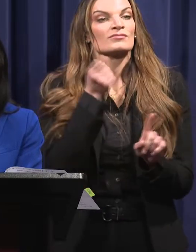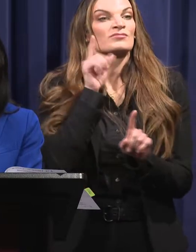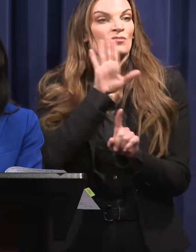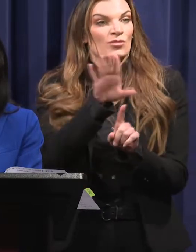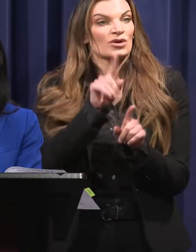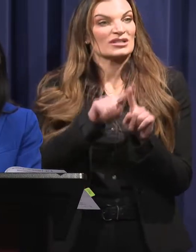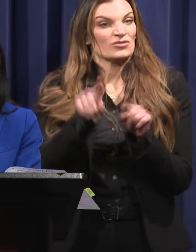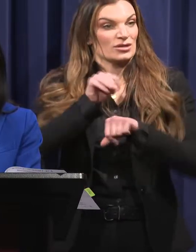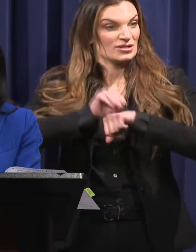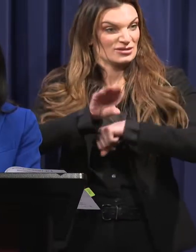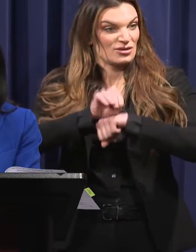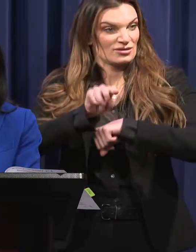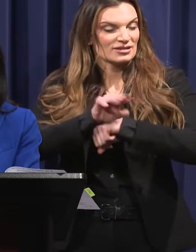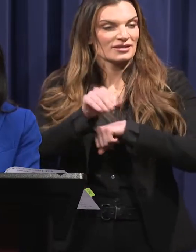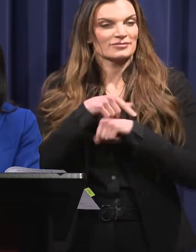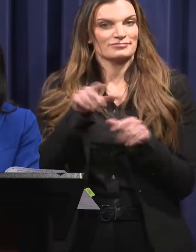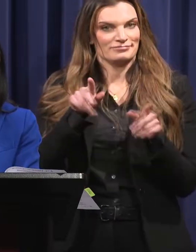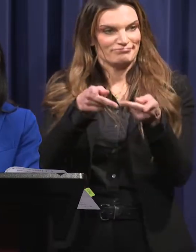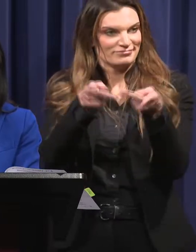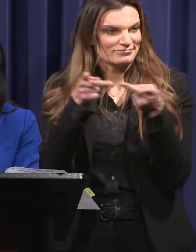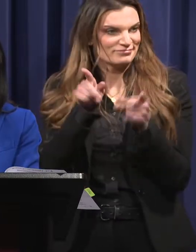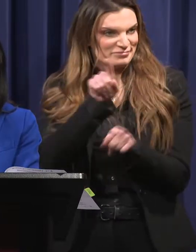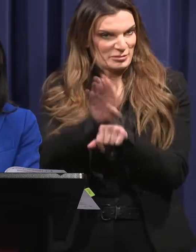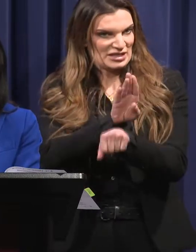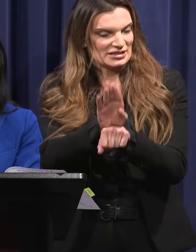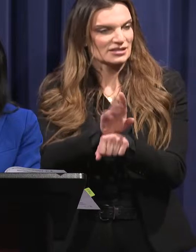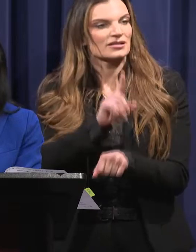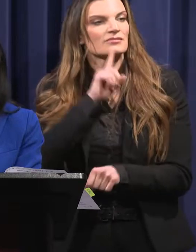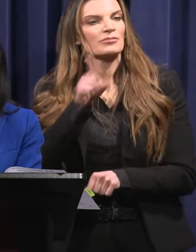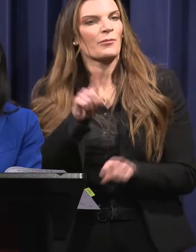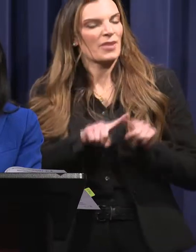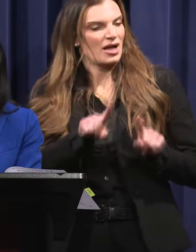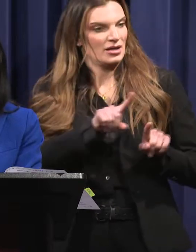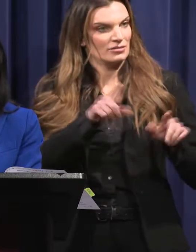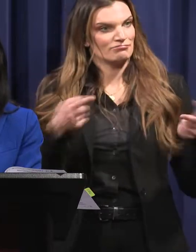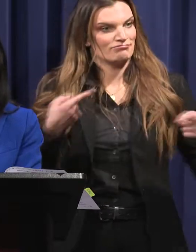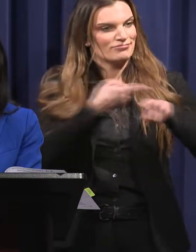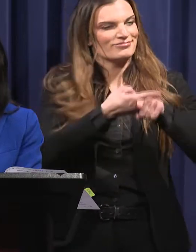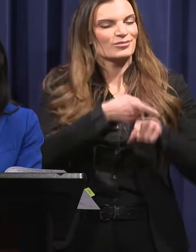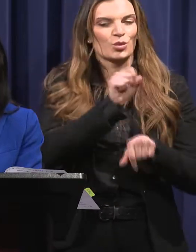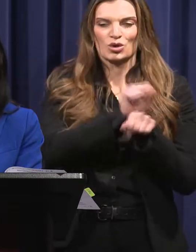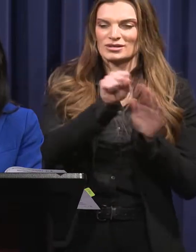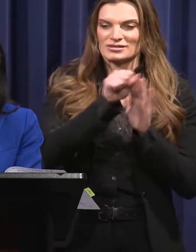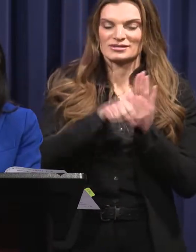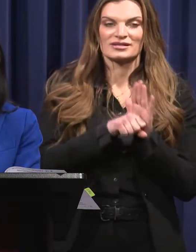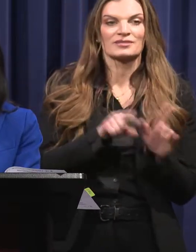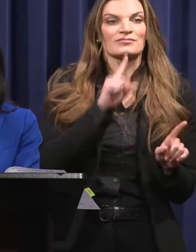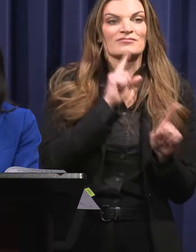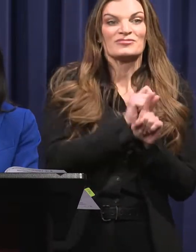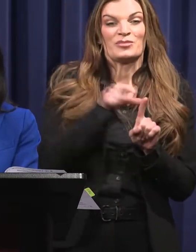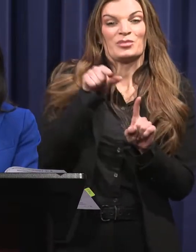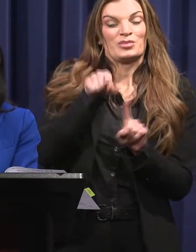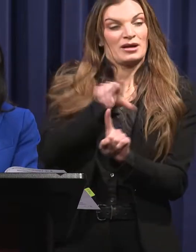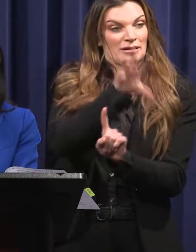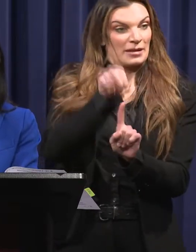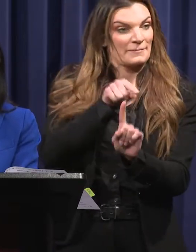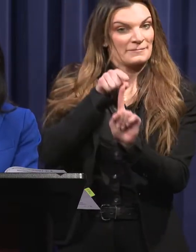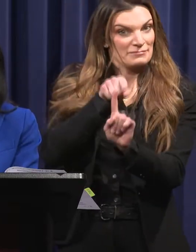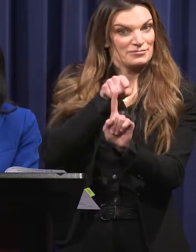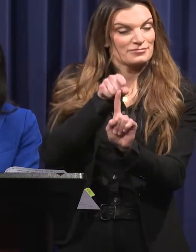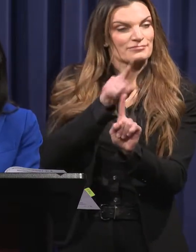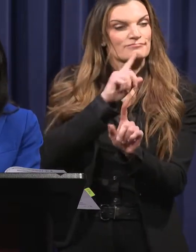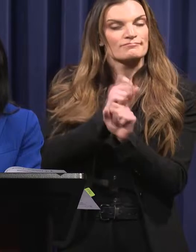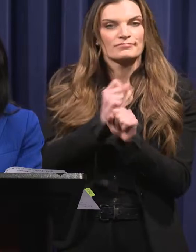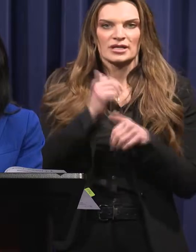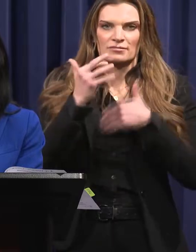firm. They are Lansing power brokers who choose their clients and undertakings and who boast tremendous access